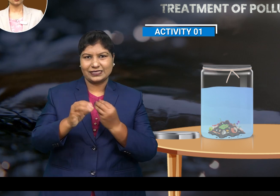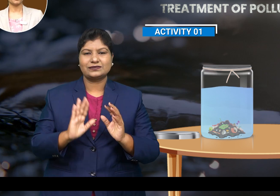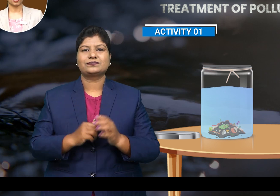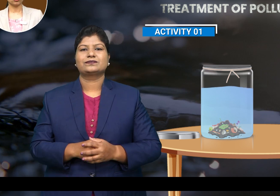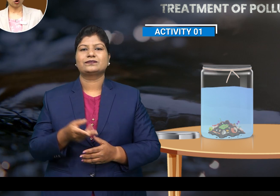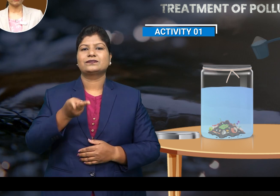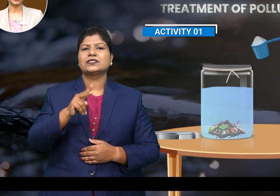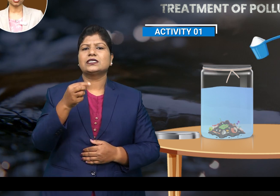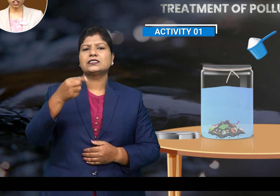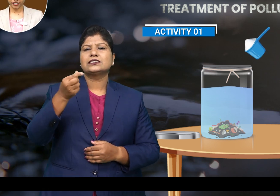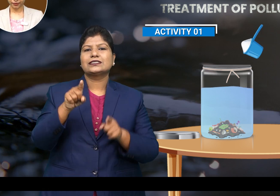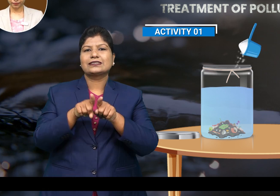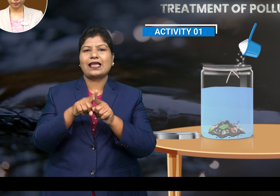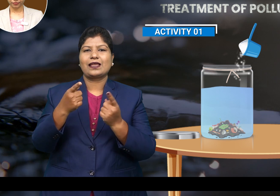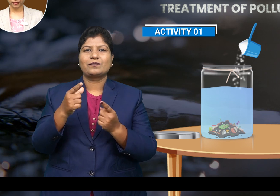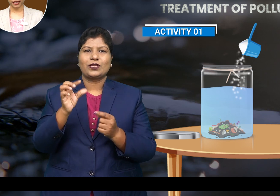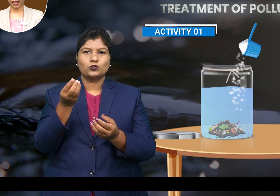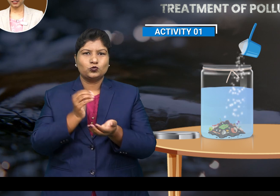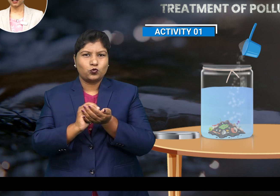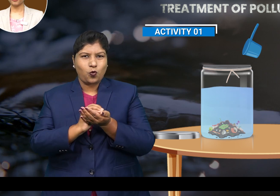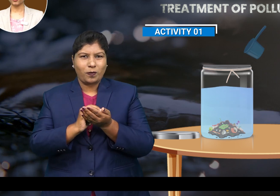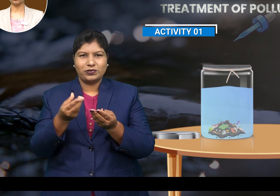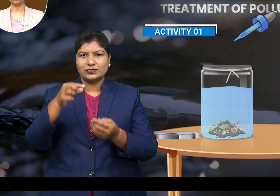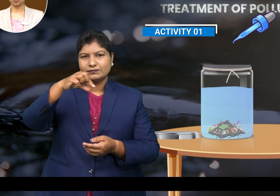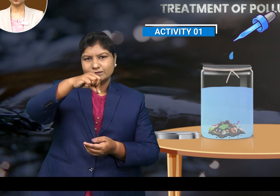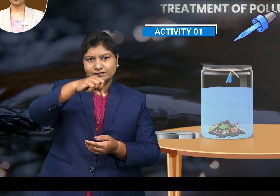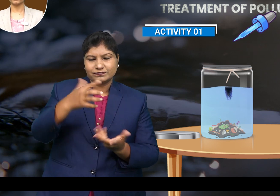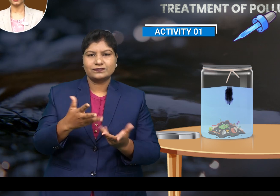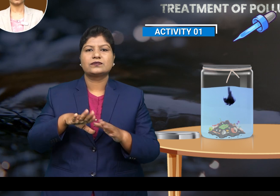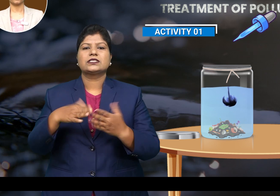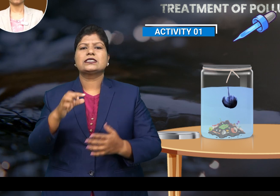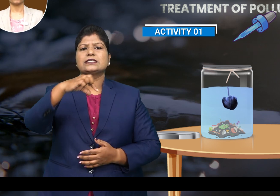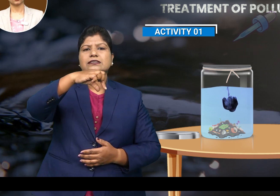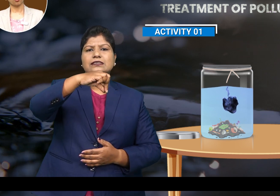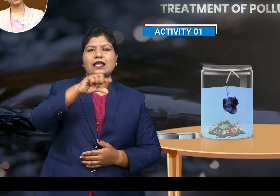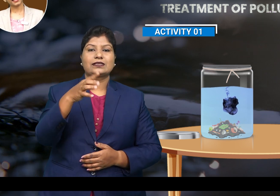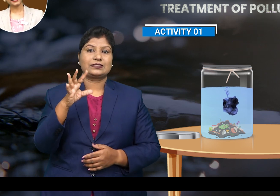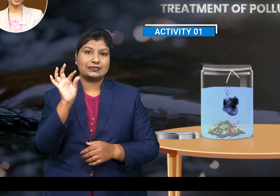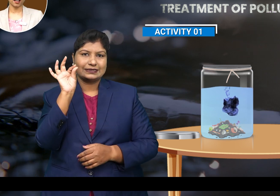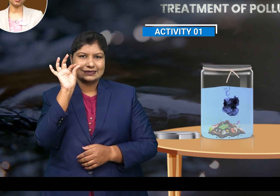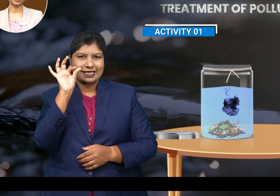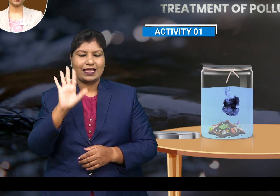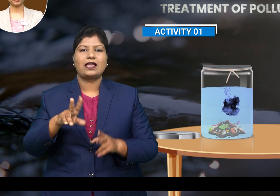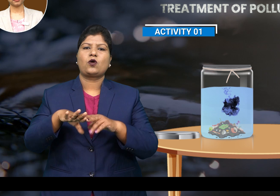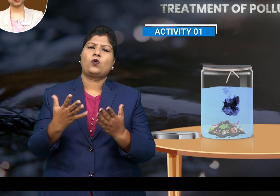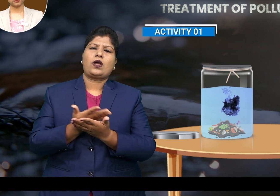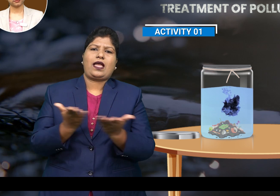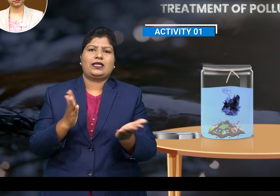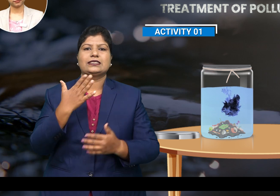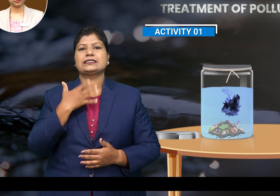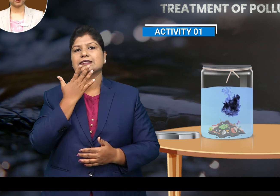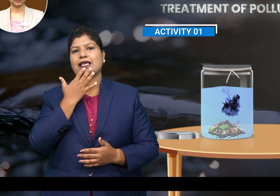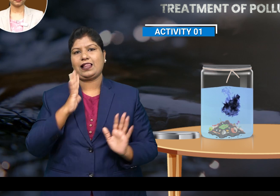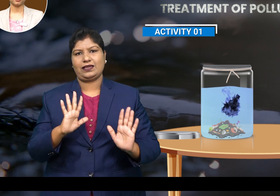a small amount of detergent and a few drops of ink or any color.